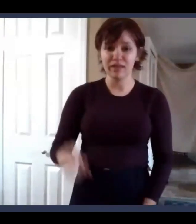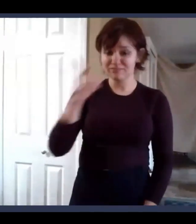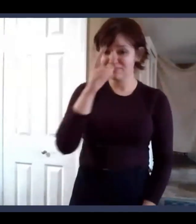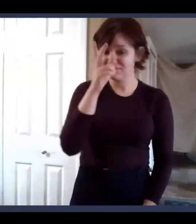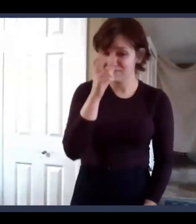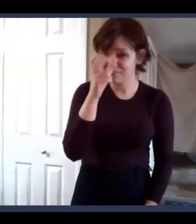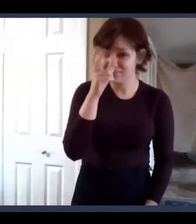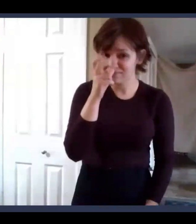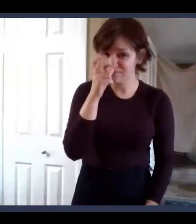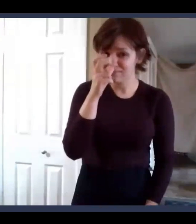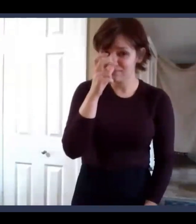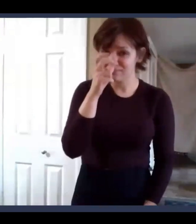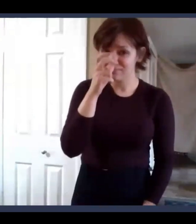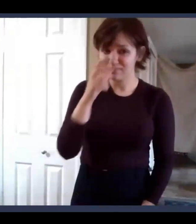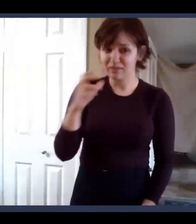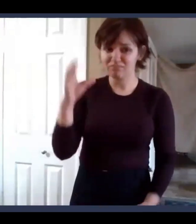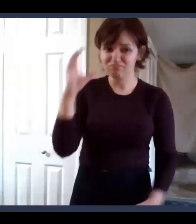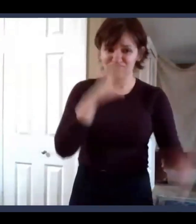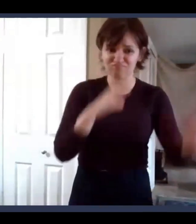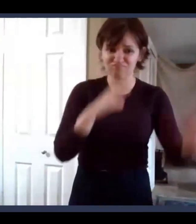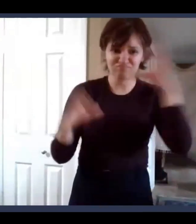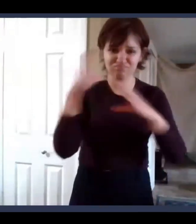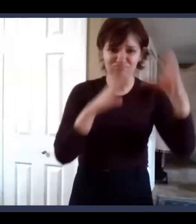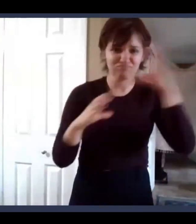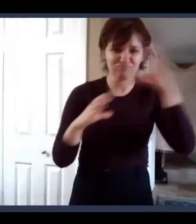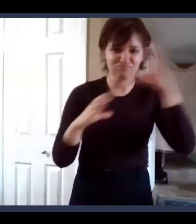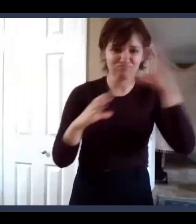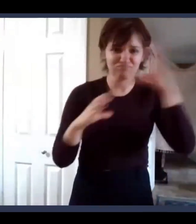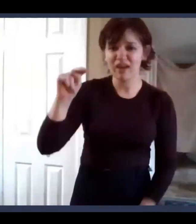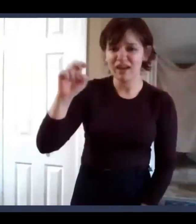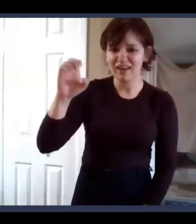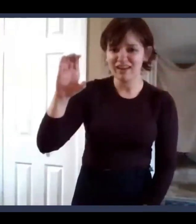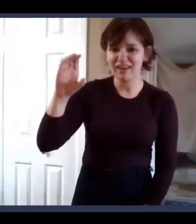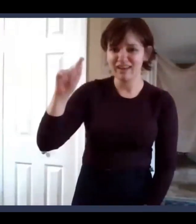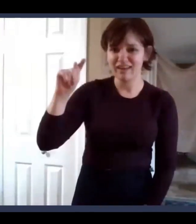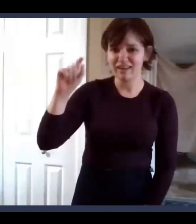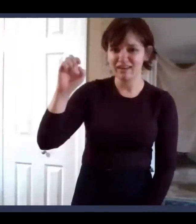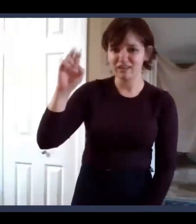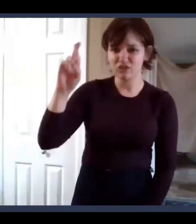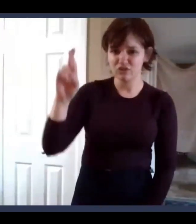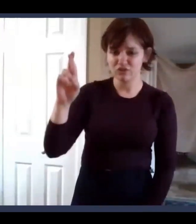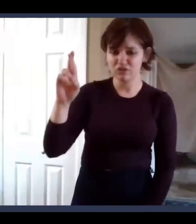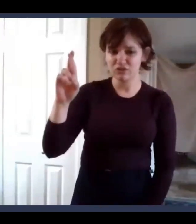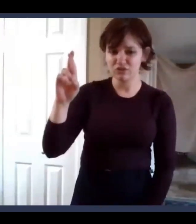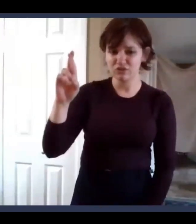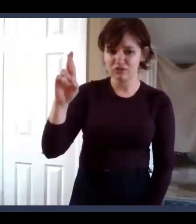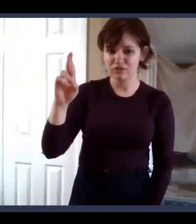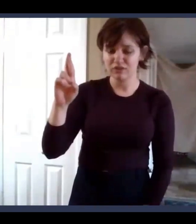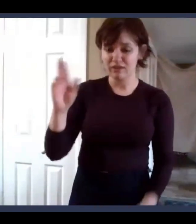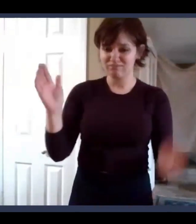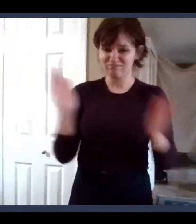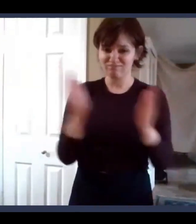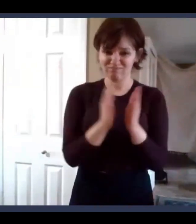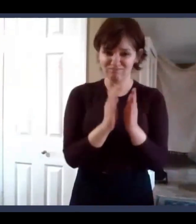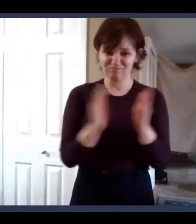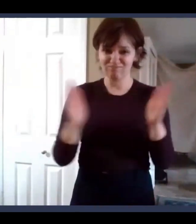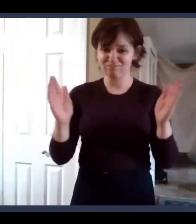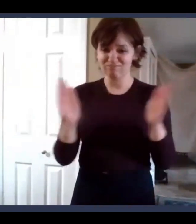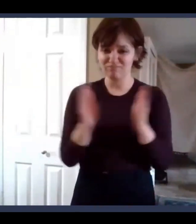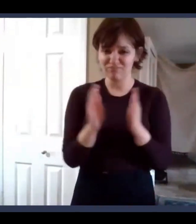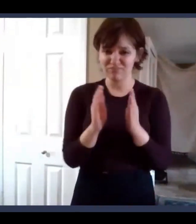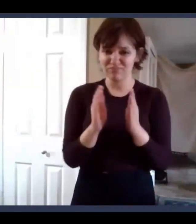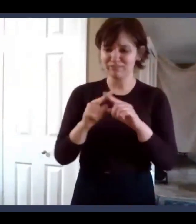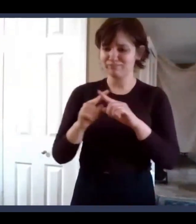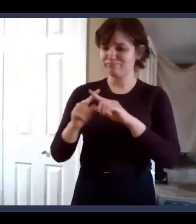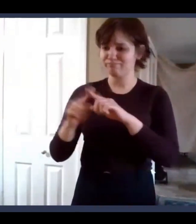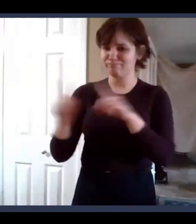our houses, those are actually nectar eaters. The size of them can vary. The little black ones in our houses look very small,